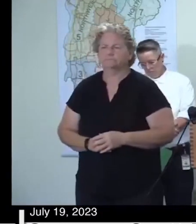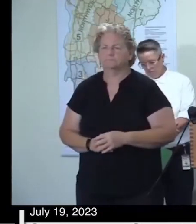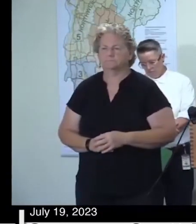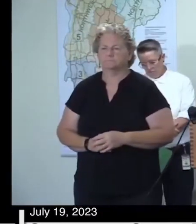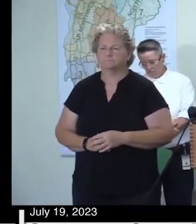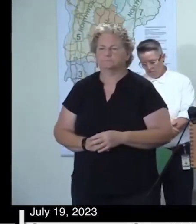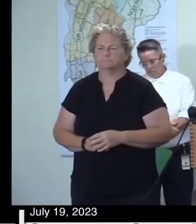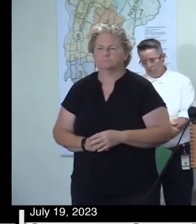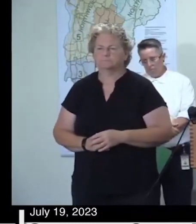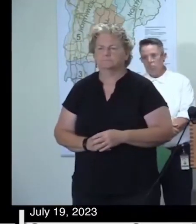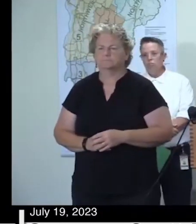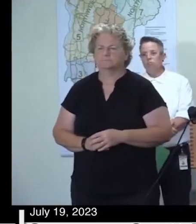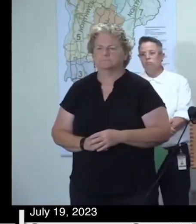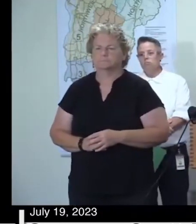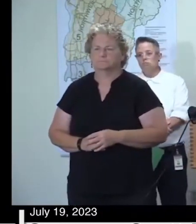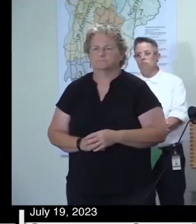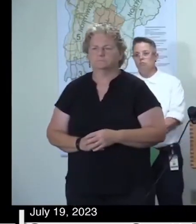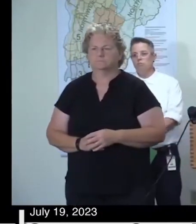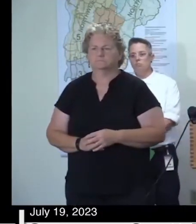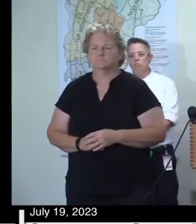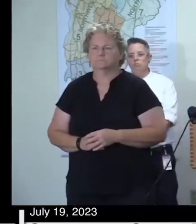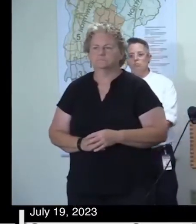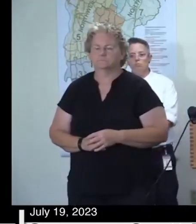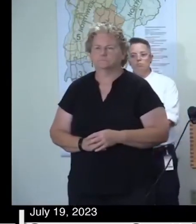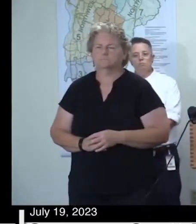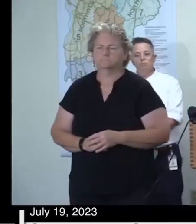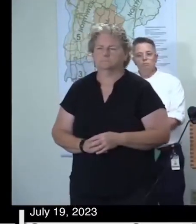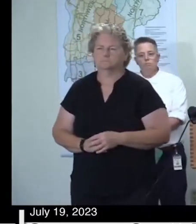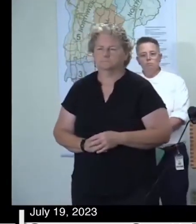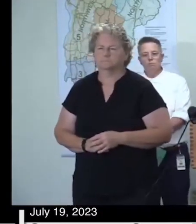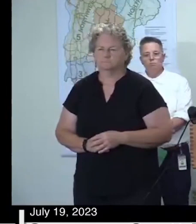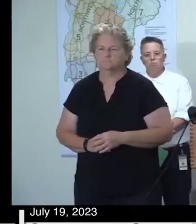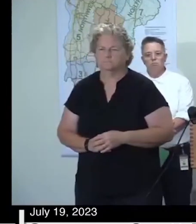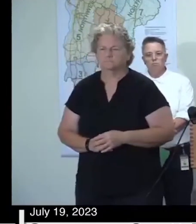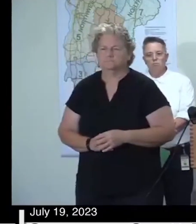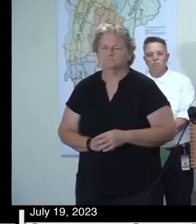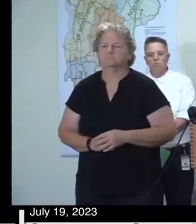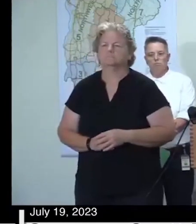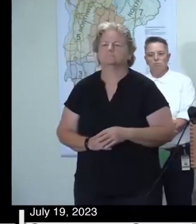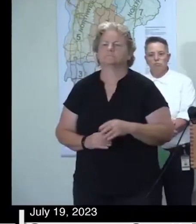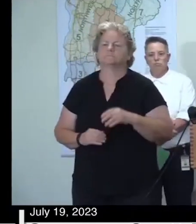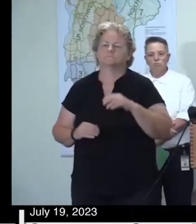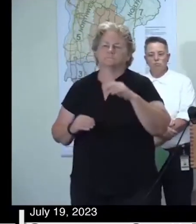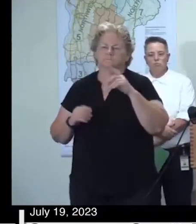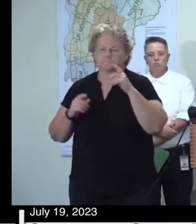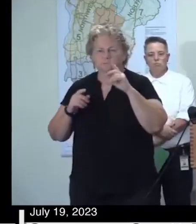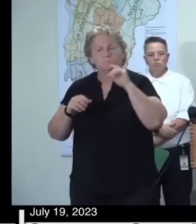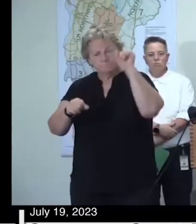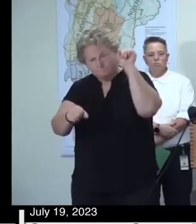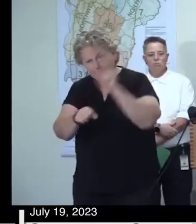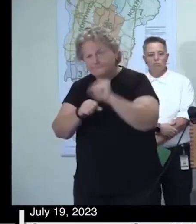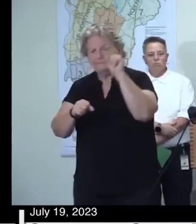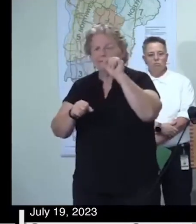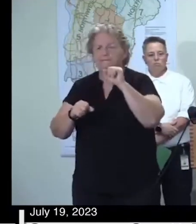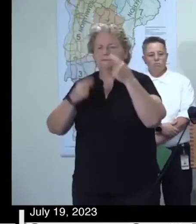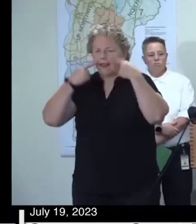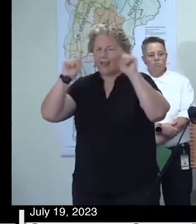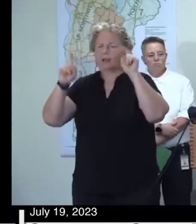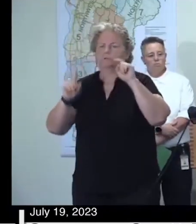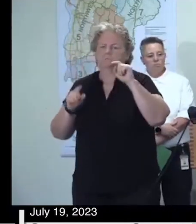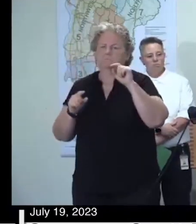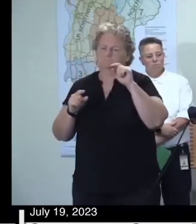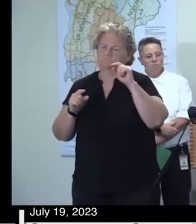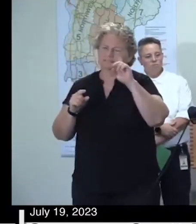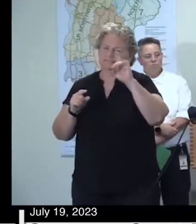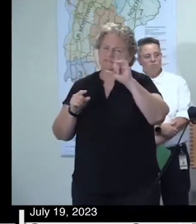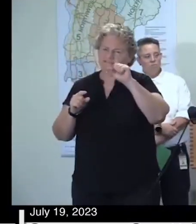other counties that were working with the state to request additional individual assistance. And so I think we are in a